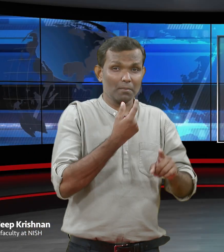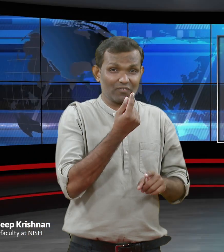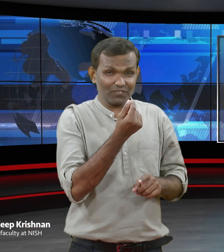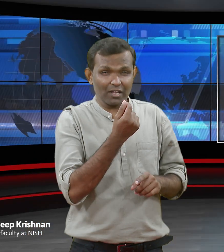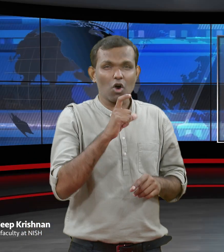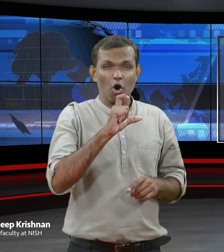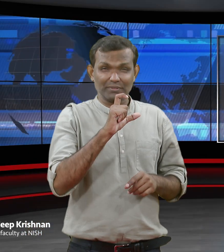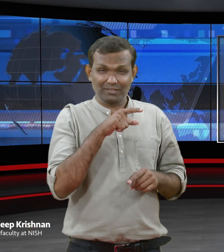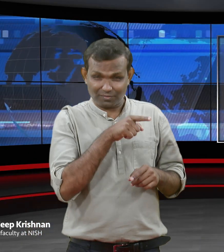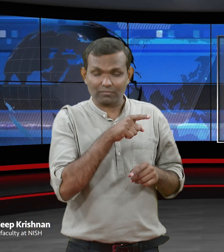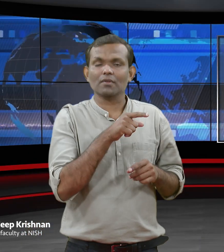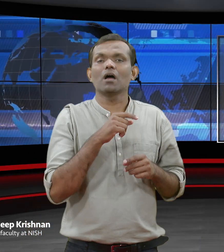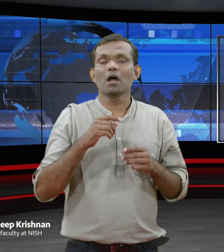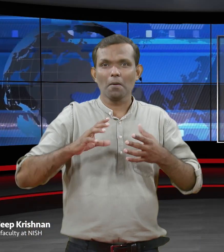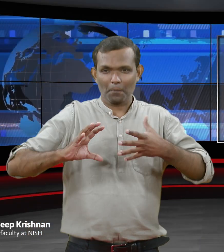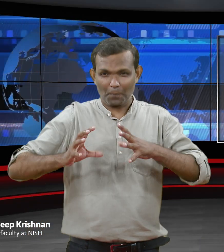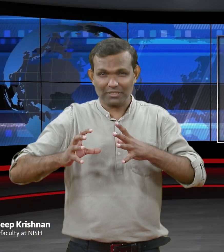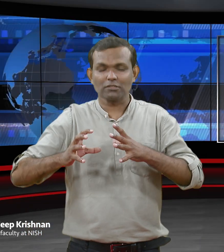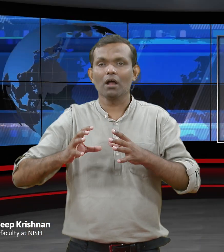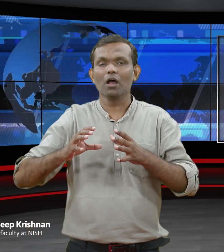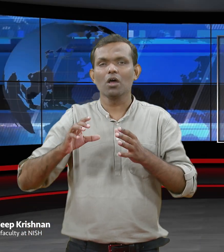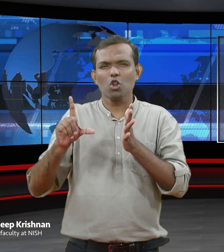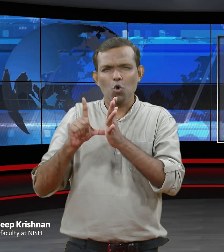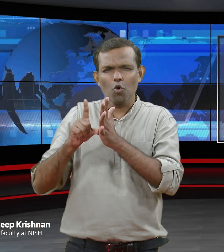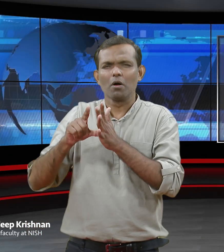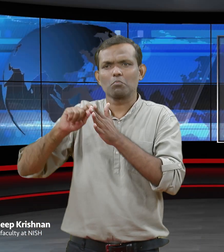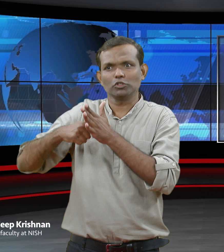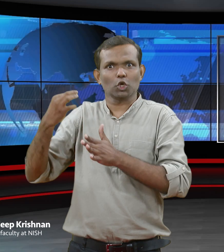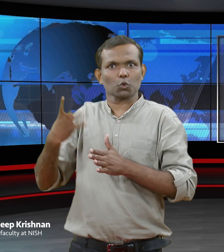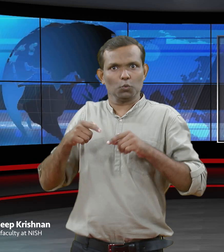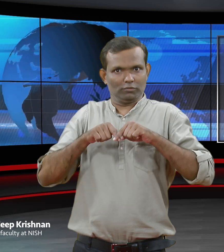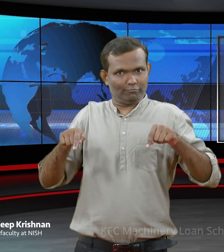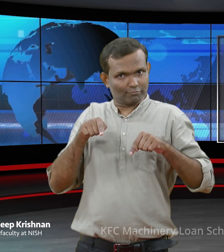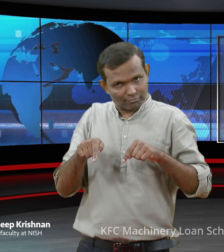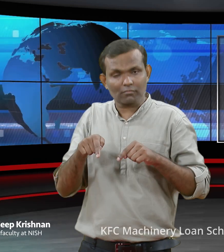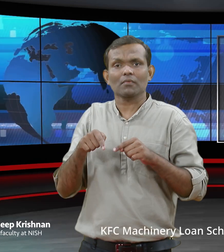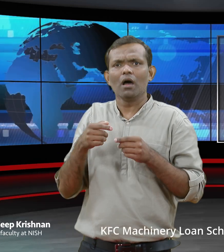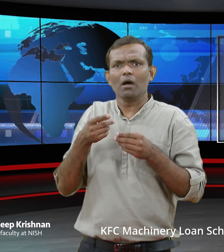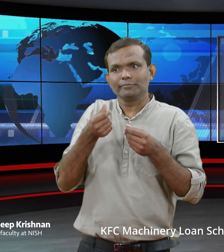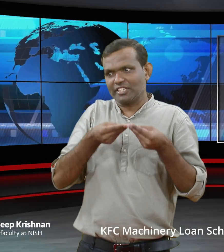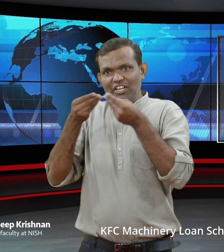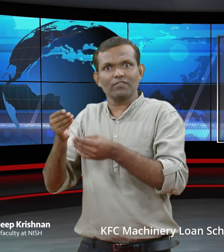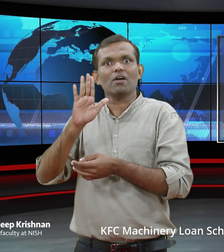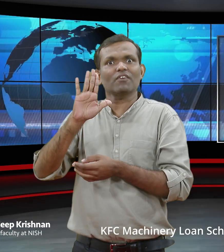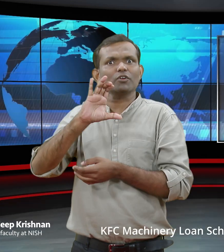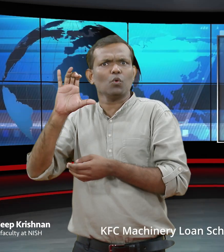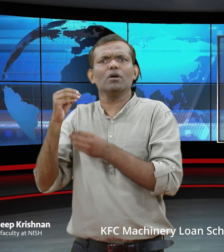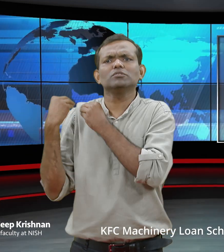The Kerala Financial Corporation KFC has launched a new scheme called the KFC Machinery Loan Scheme for MSMEs to